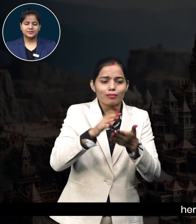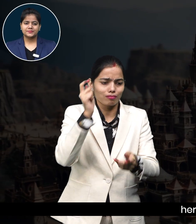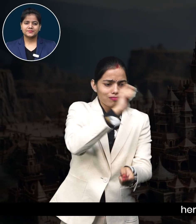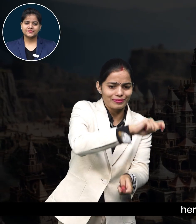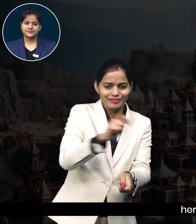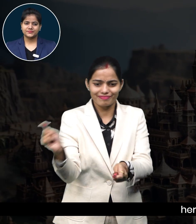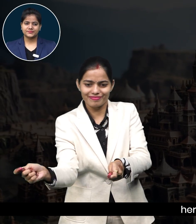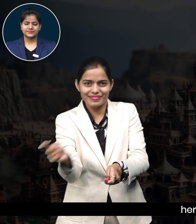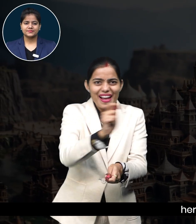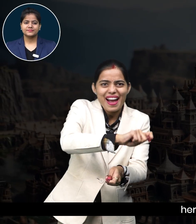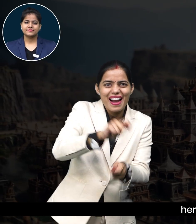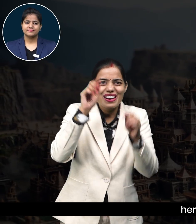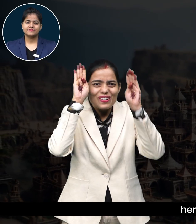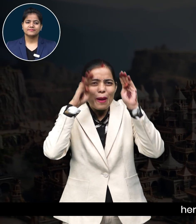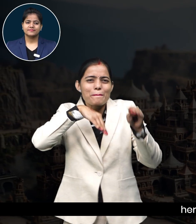herders,